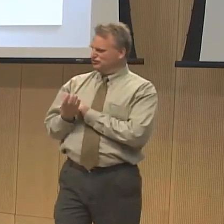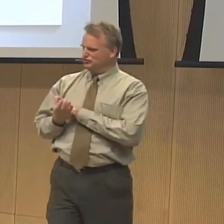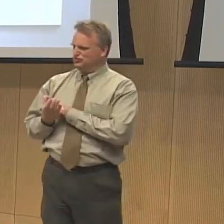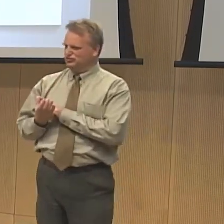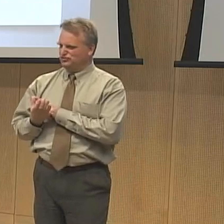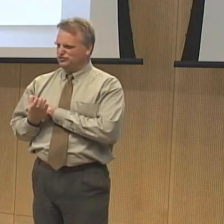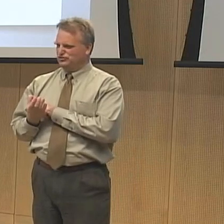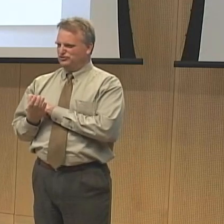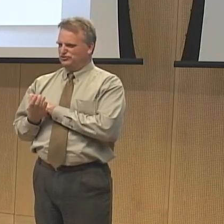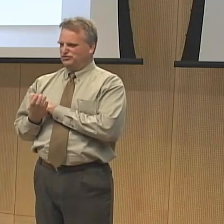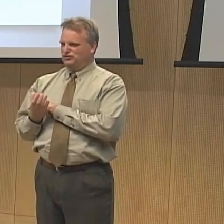that part of deaf culture?